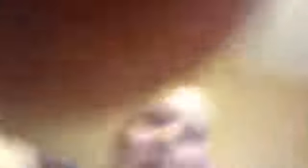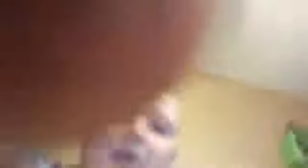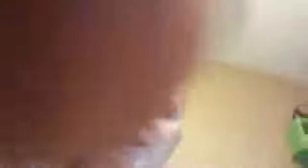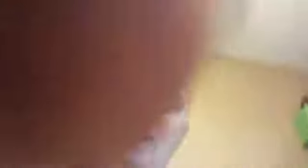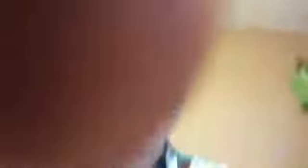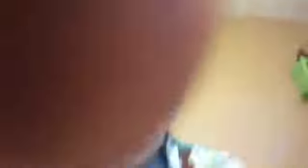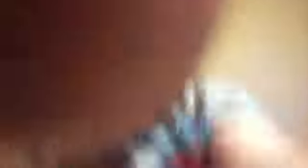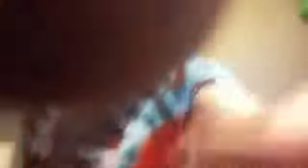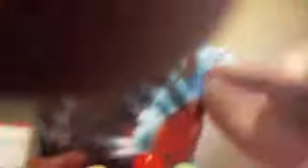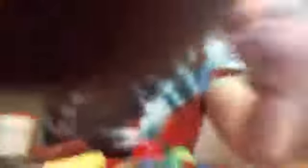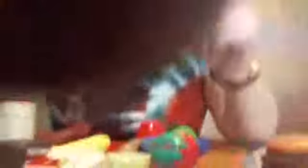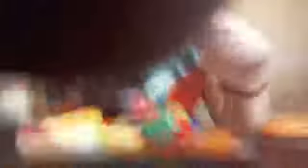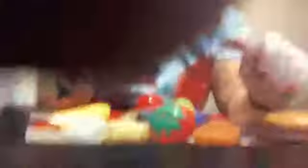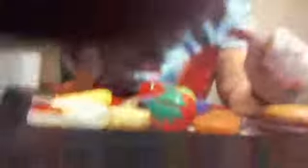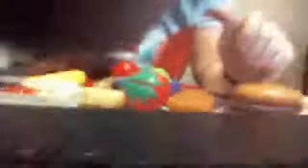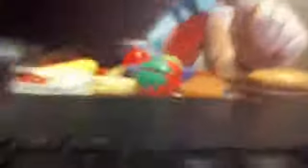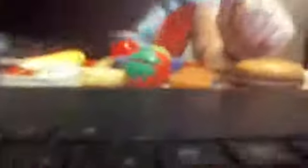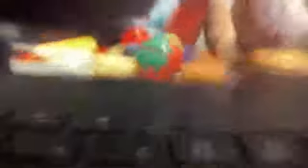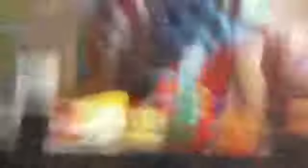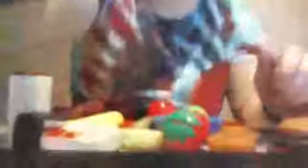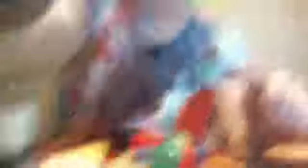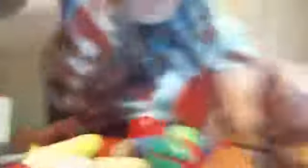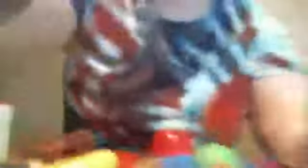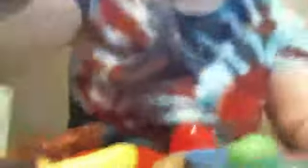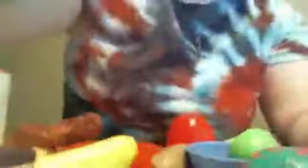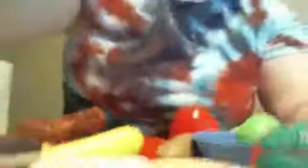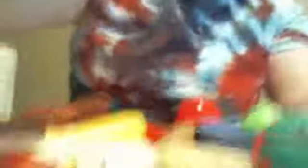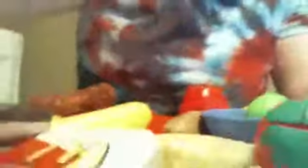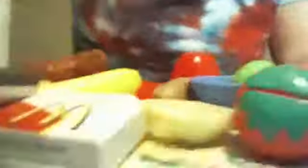if I can get my camera to sit still,